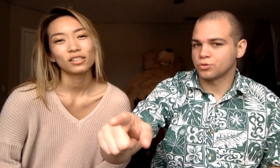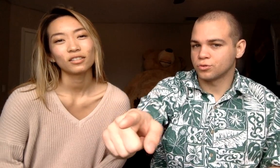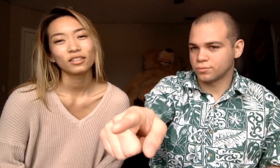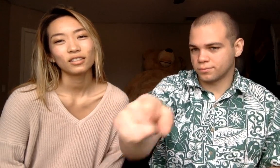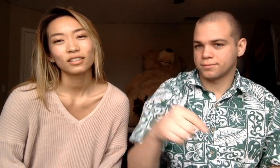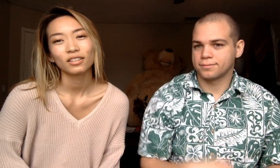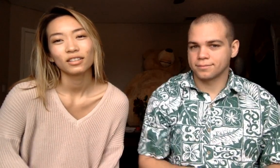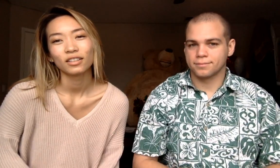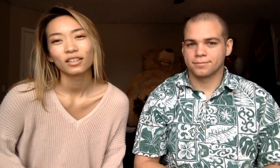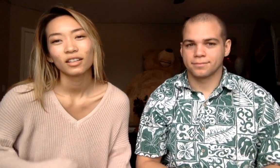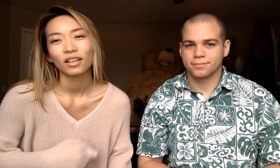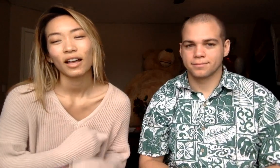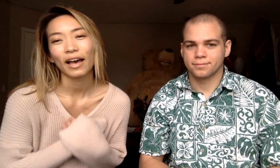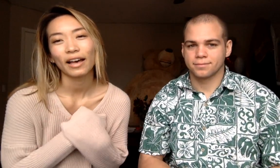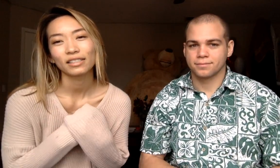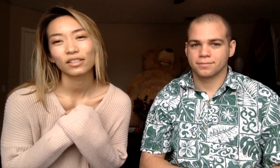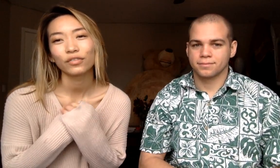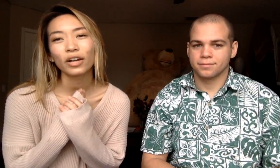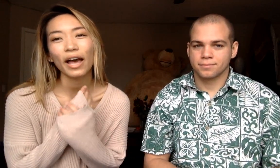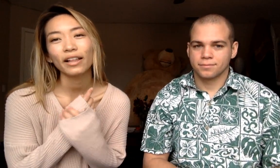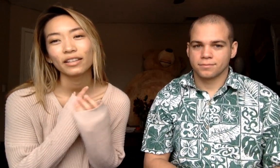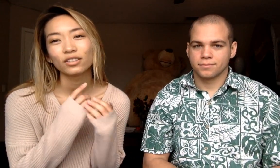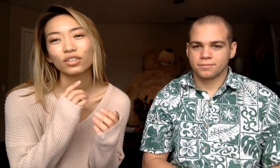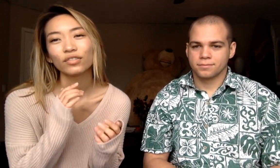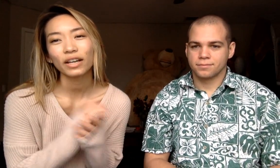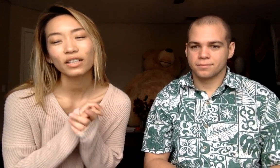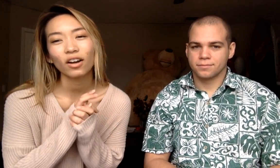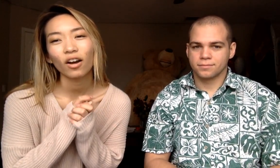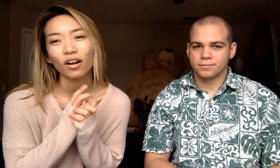Crystal asks, for Ellen, do you find it,